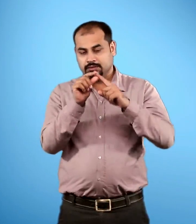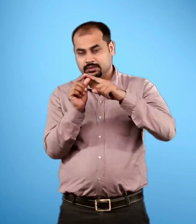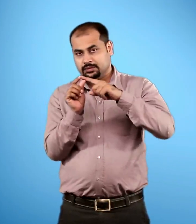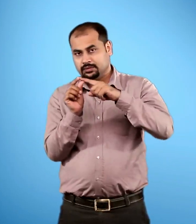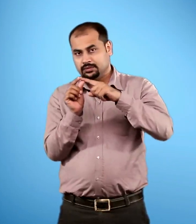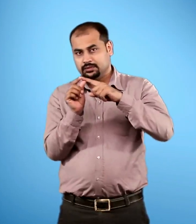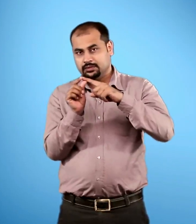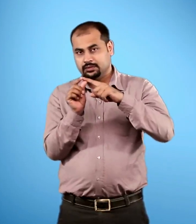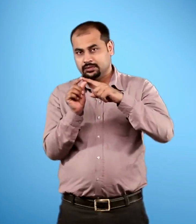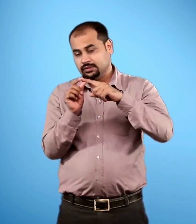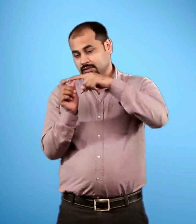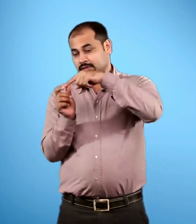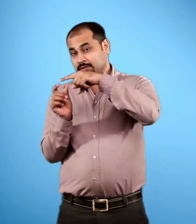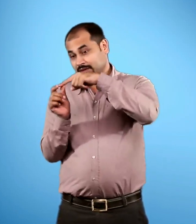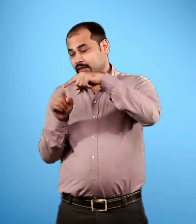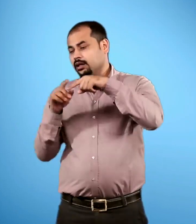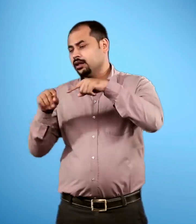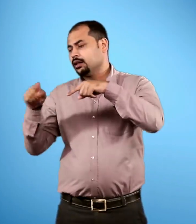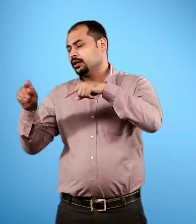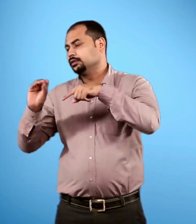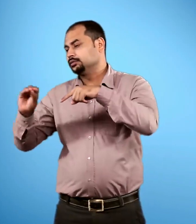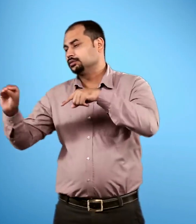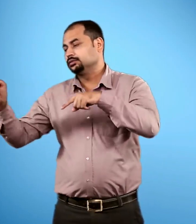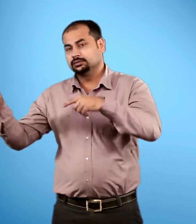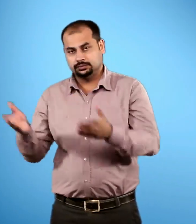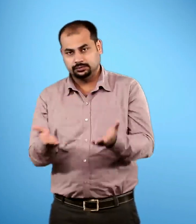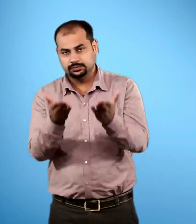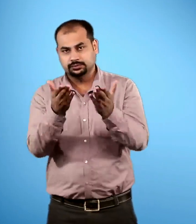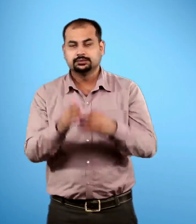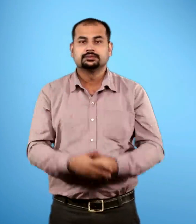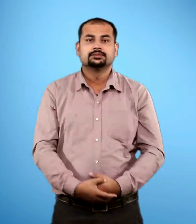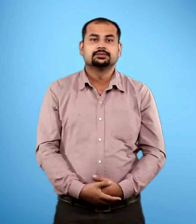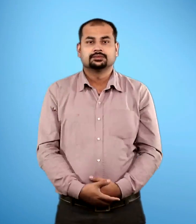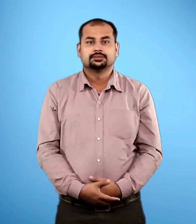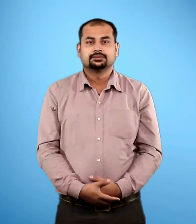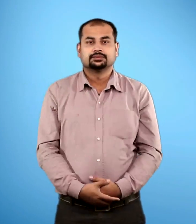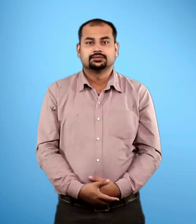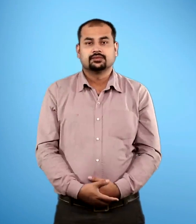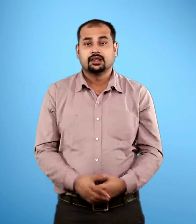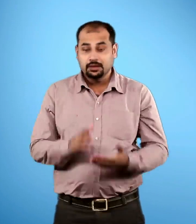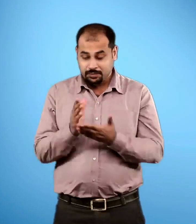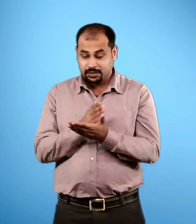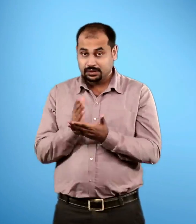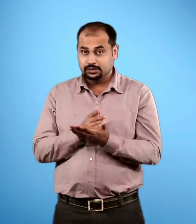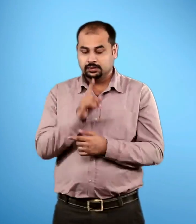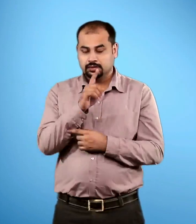have been shown and 8 more are to be drawn by you. Page